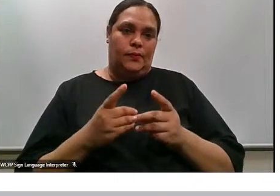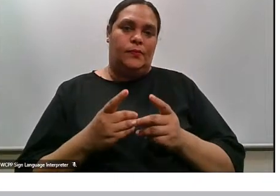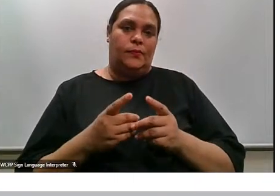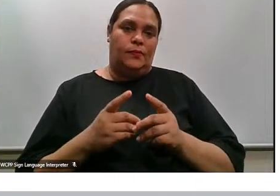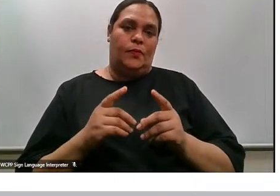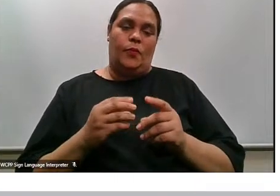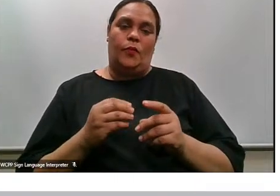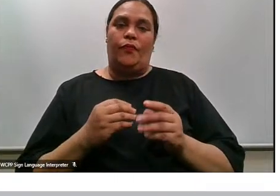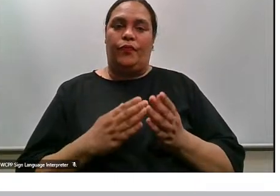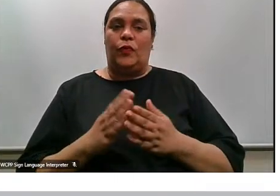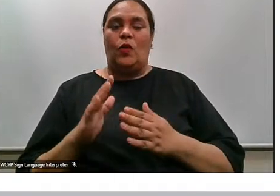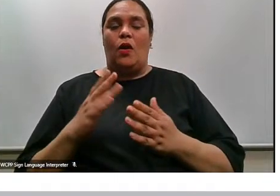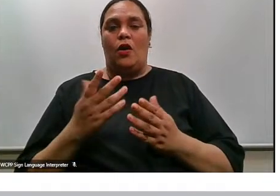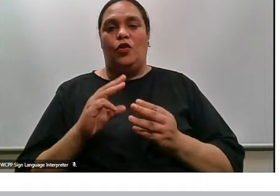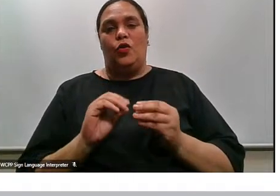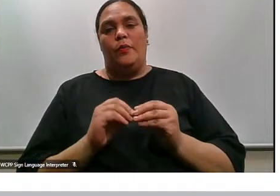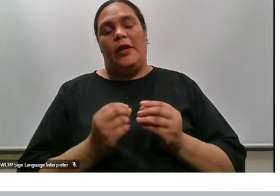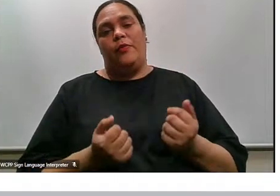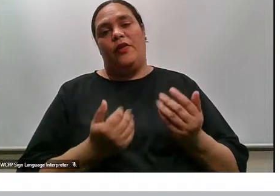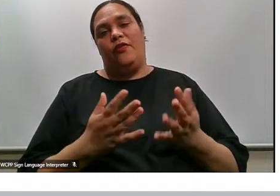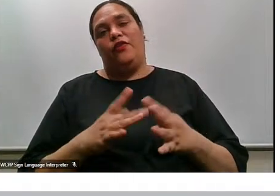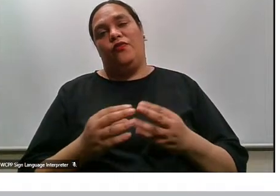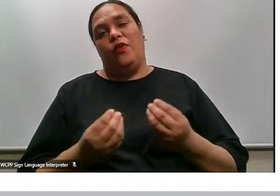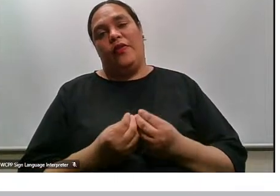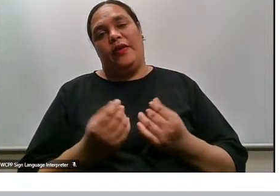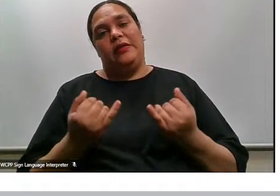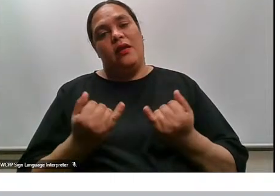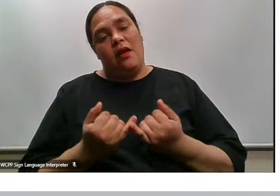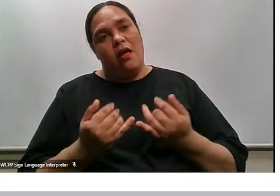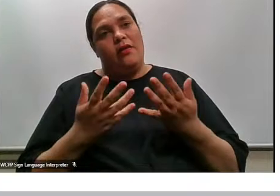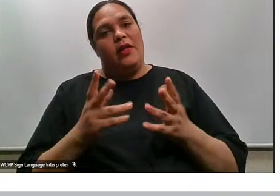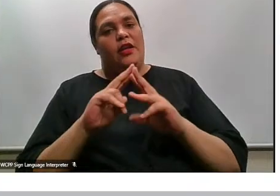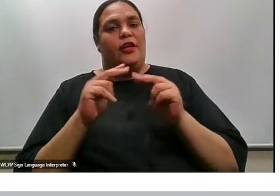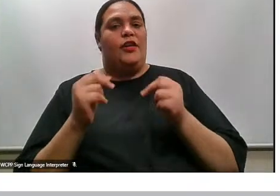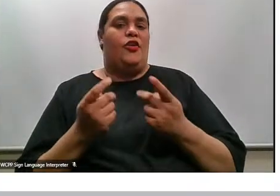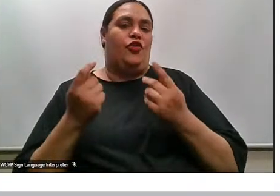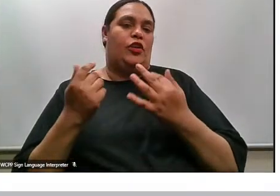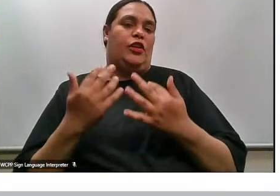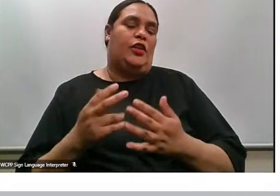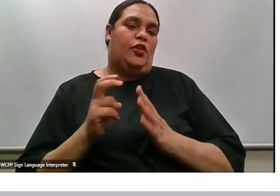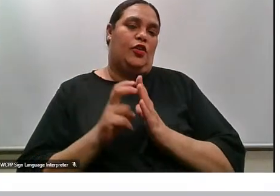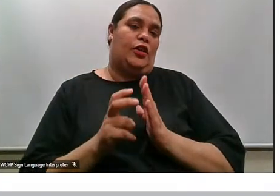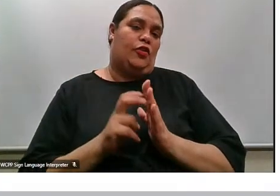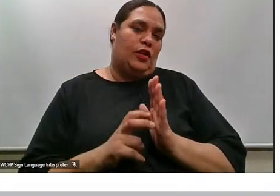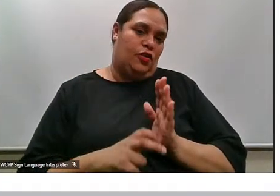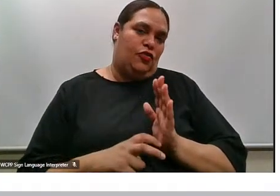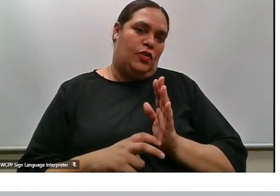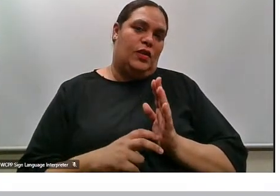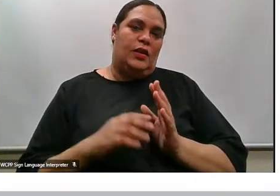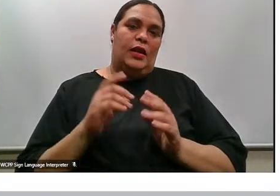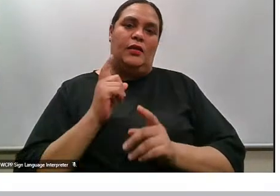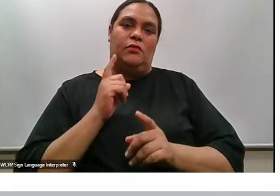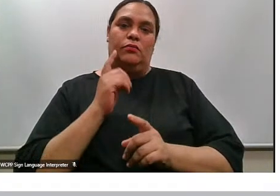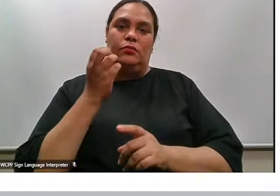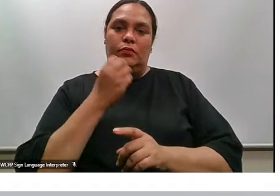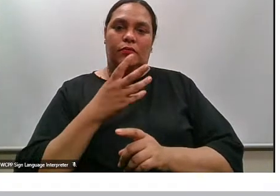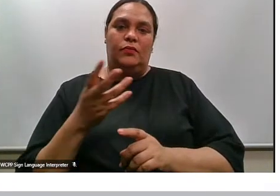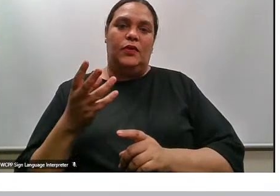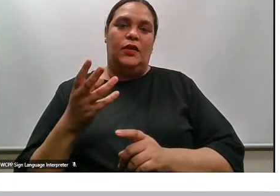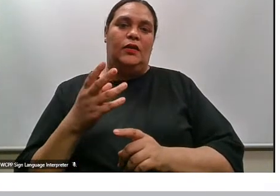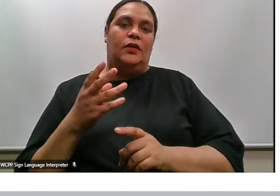to make provision for things such as a national treasury regulation instructing government departments